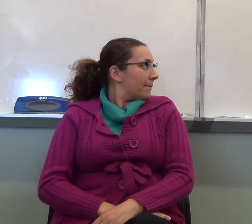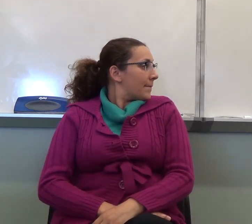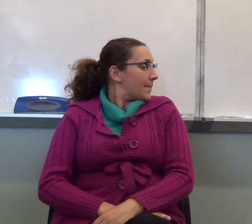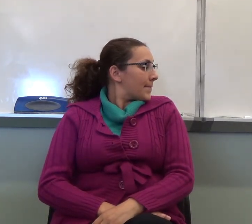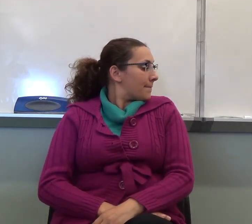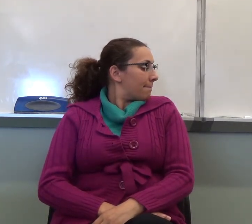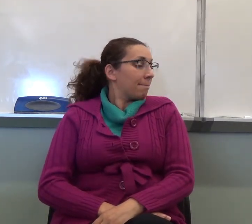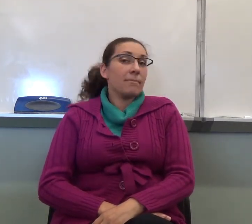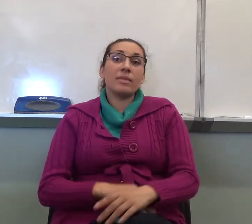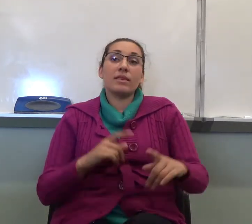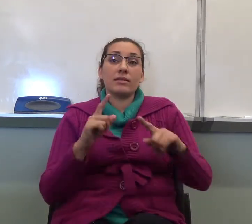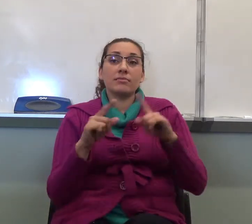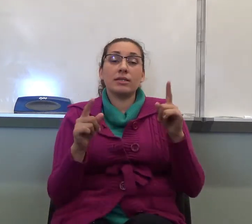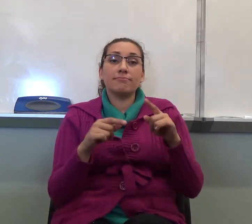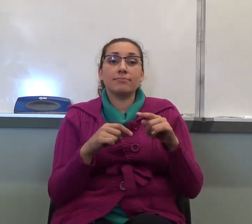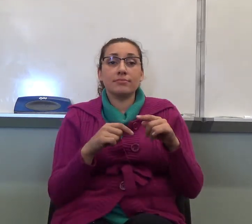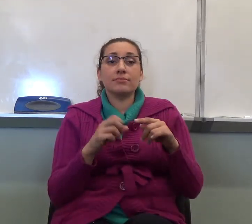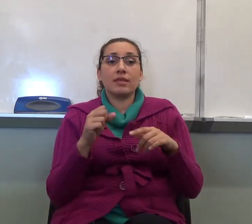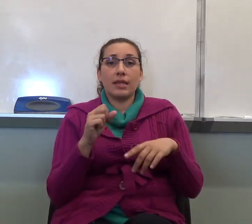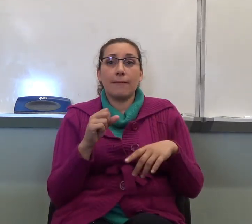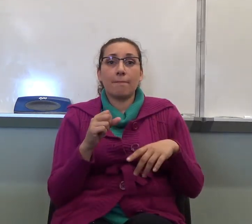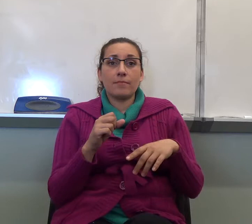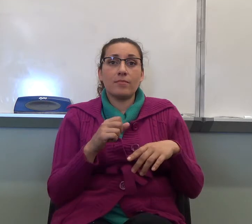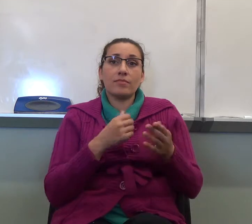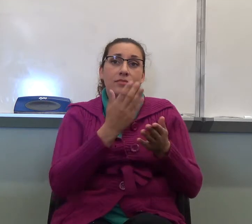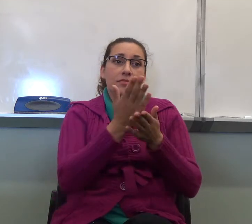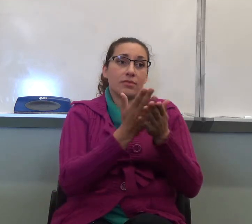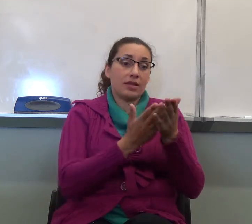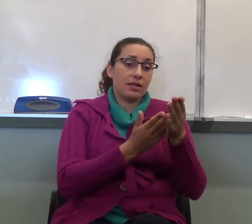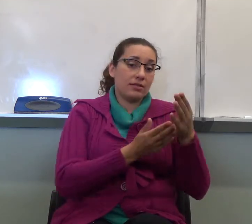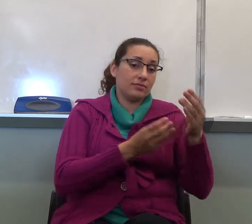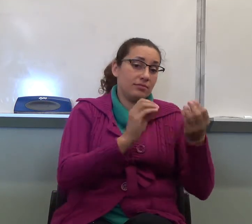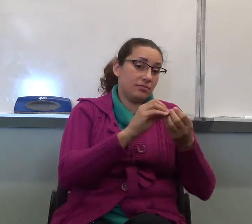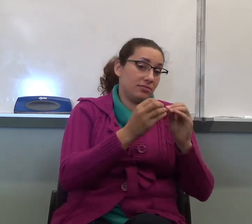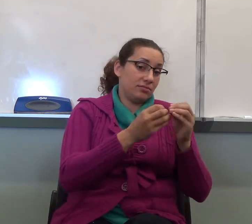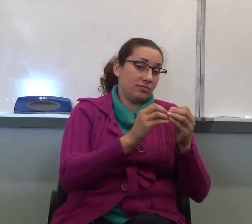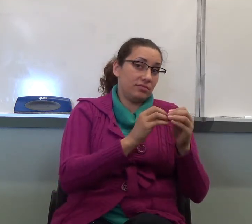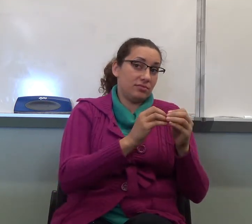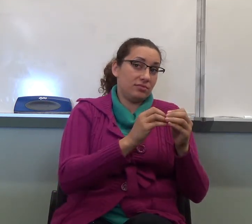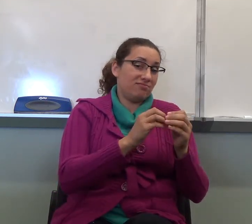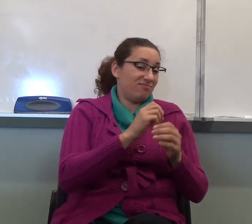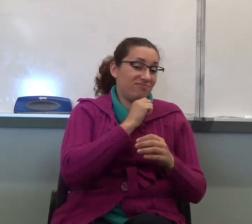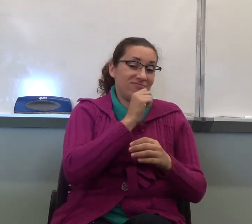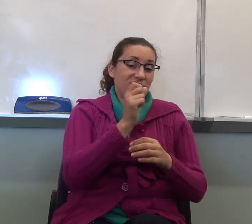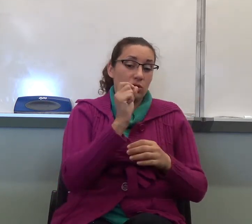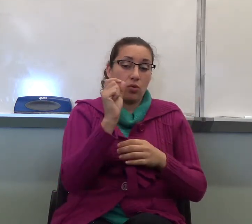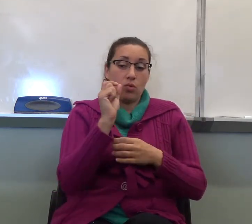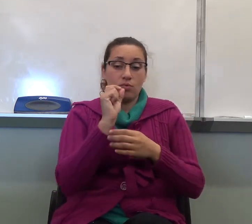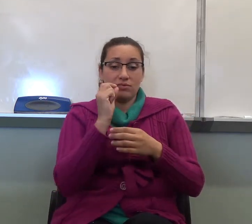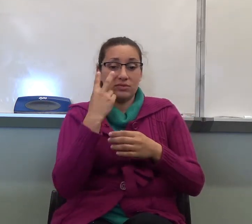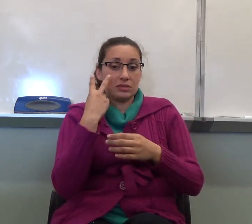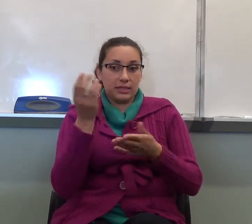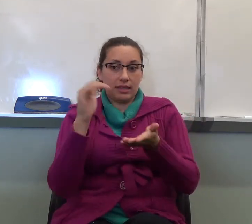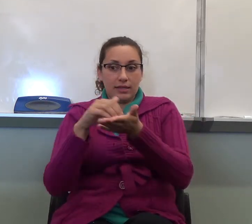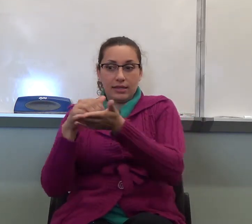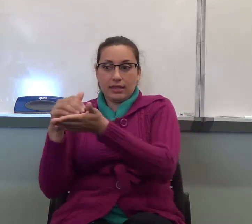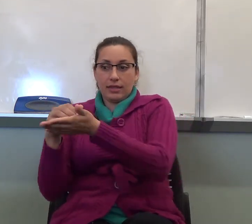But there are some numbers which neither repeat nor end, and those are called irrational.